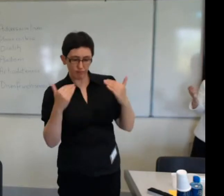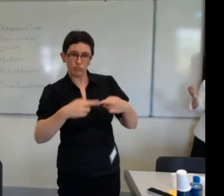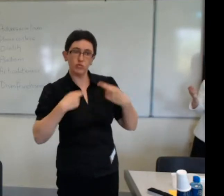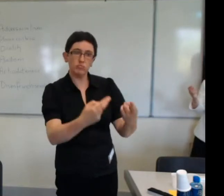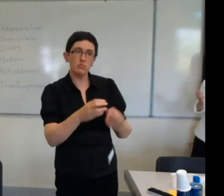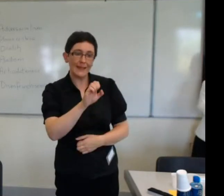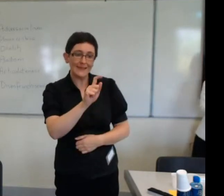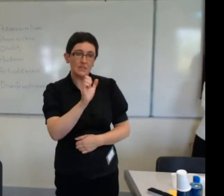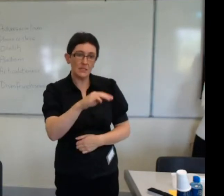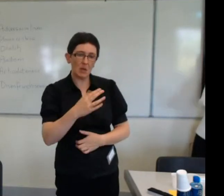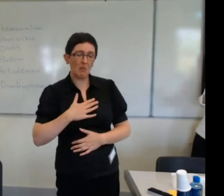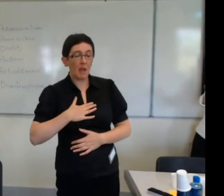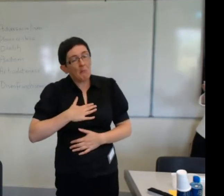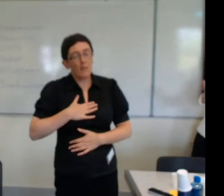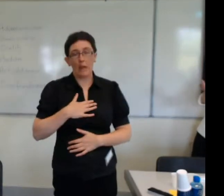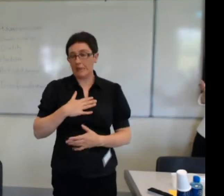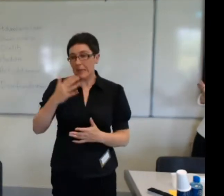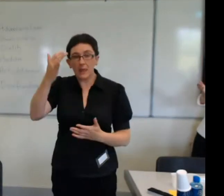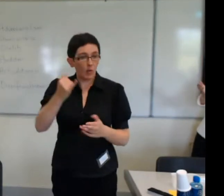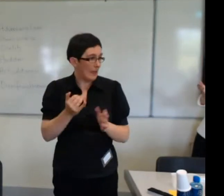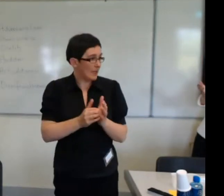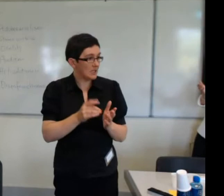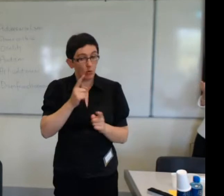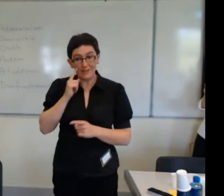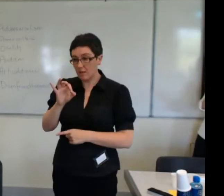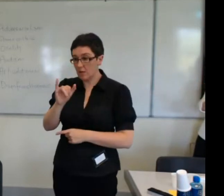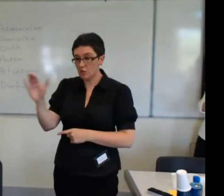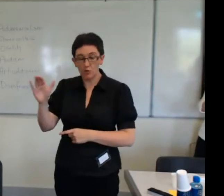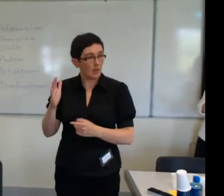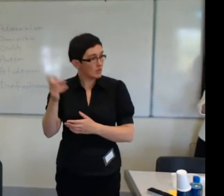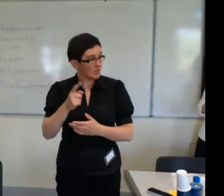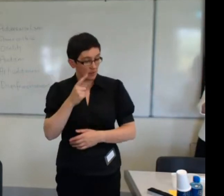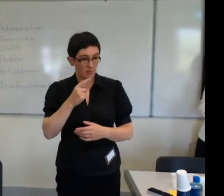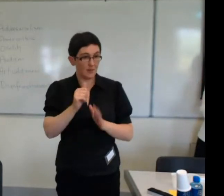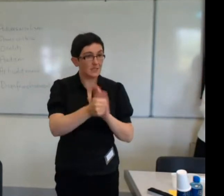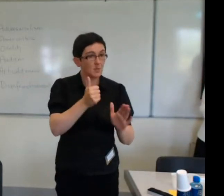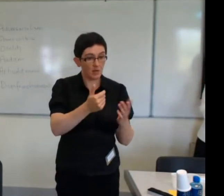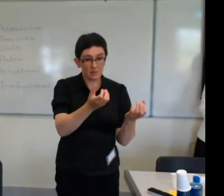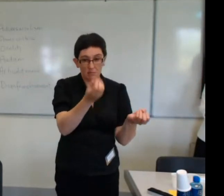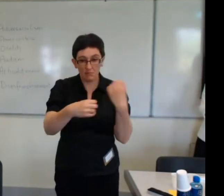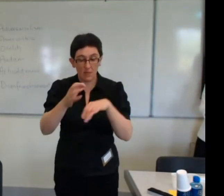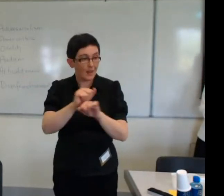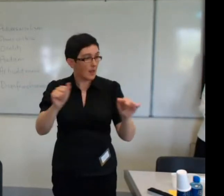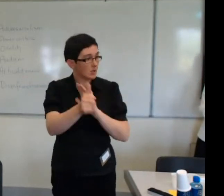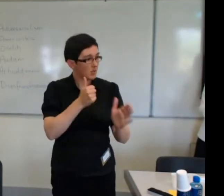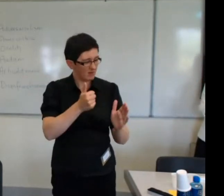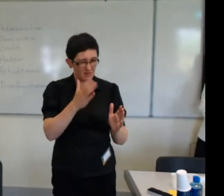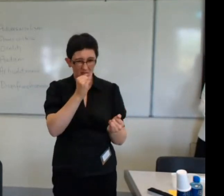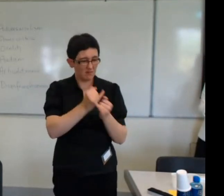yes. But as we've seen from Jill's presentation, the experience that deaf people report on suggests that it's far from